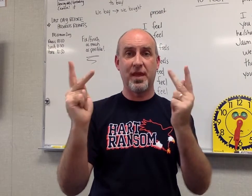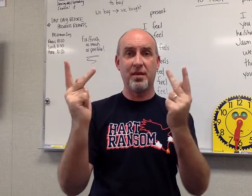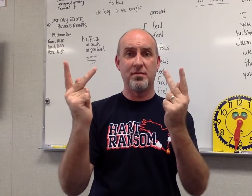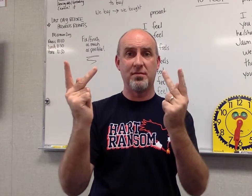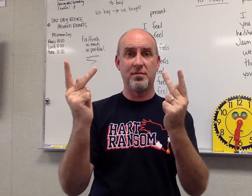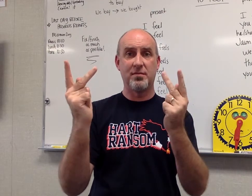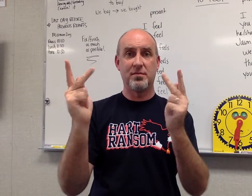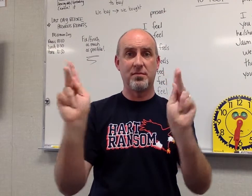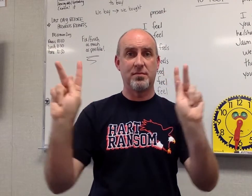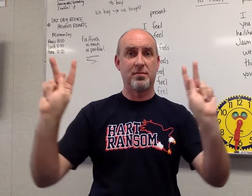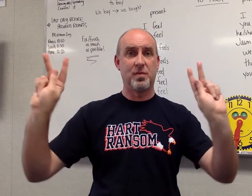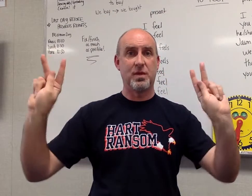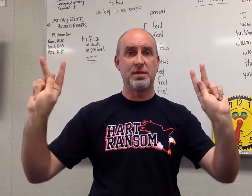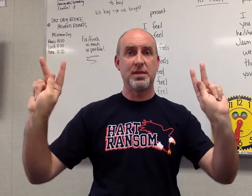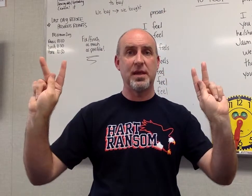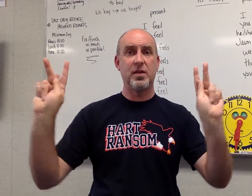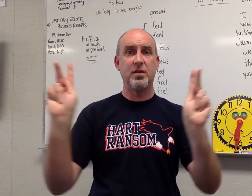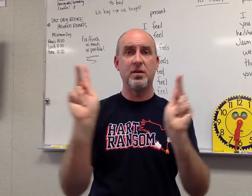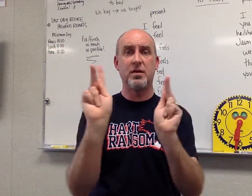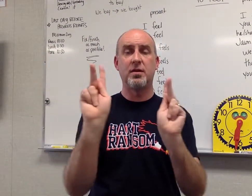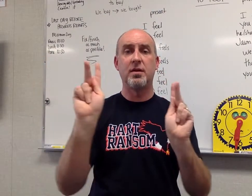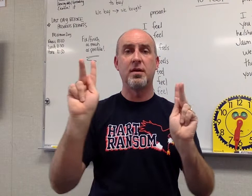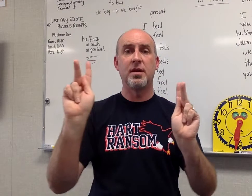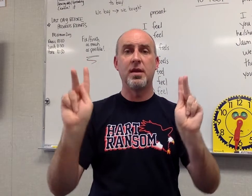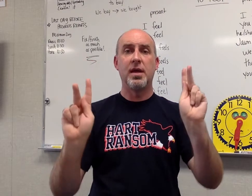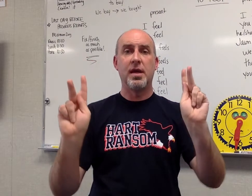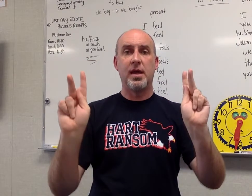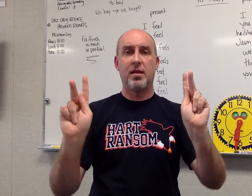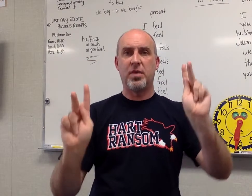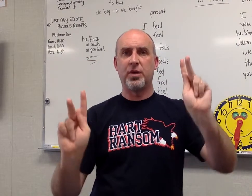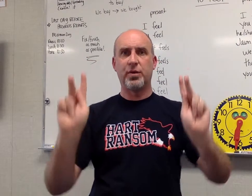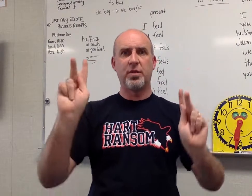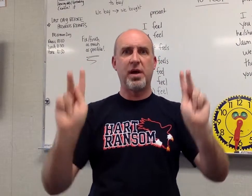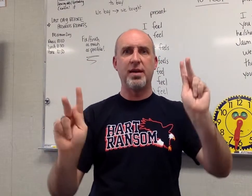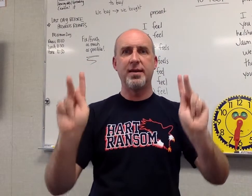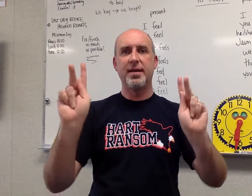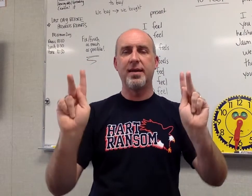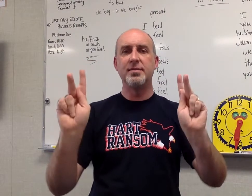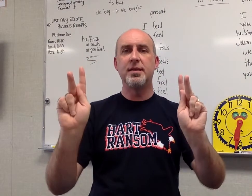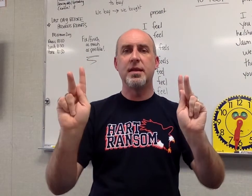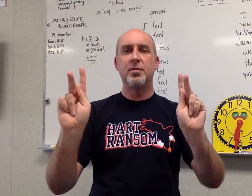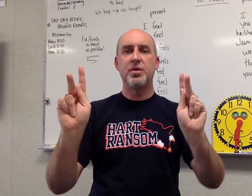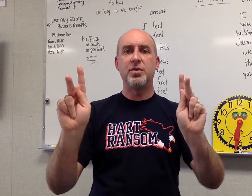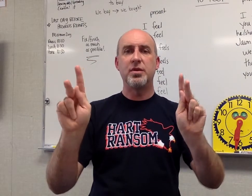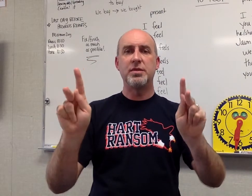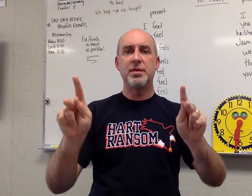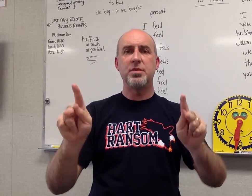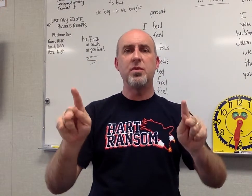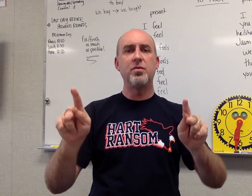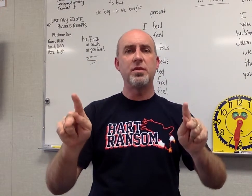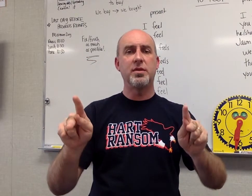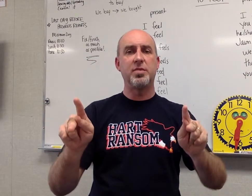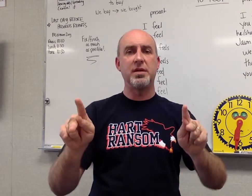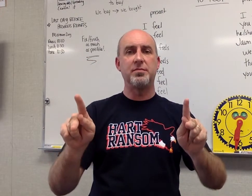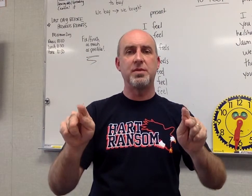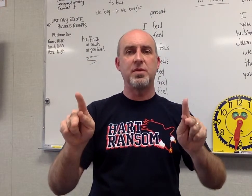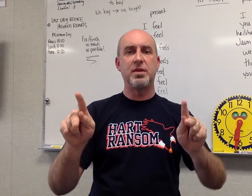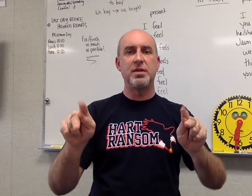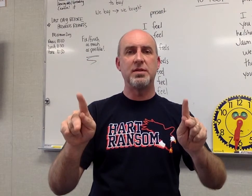Okay? You can see how they look. And my crooked body again. But you're going to tip them over a little bit so that these